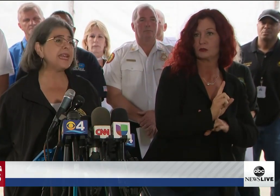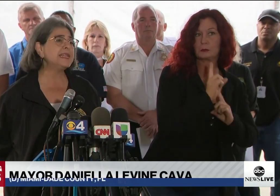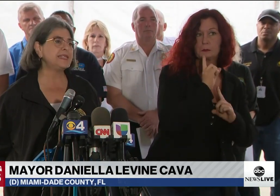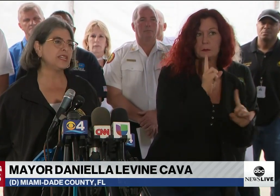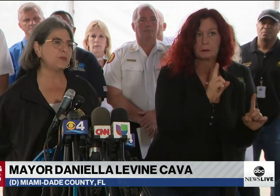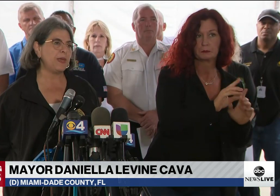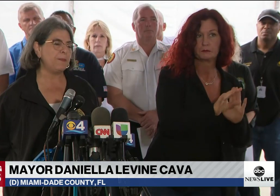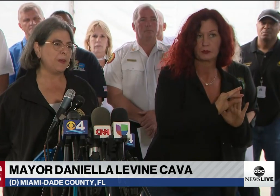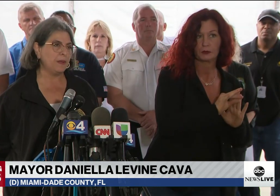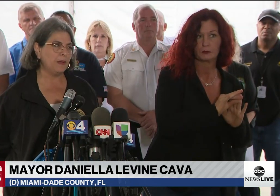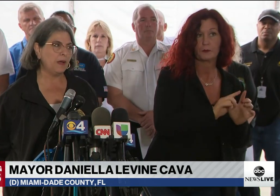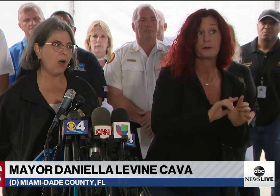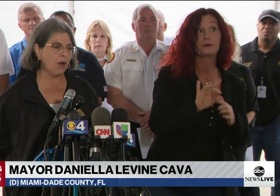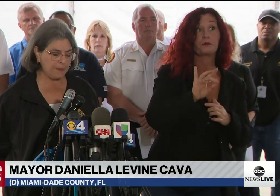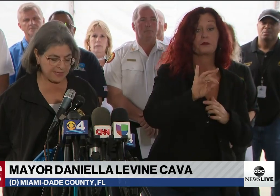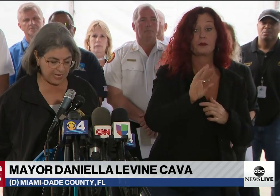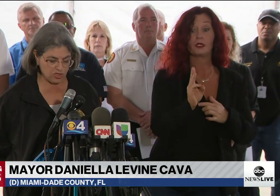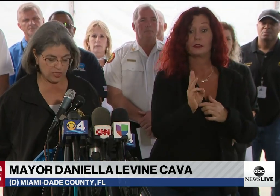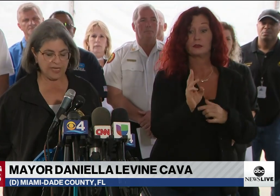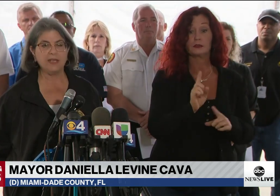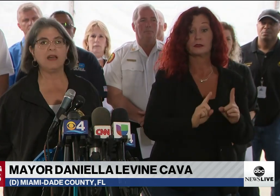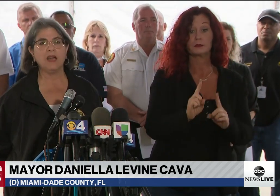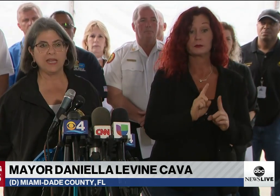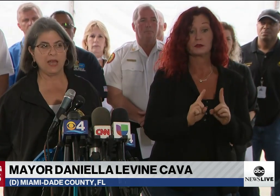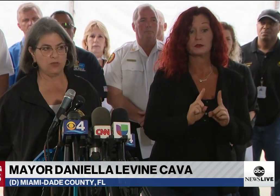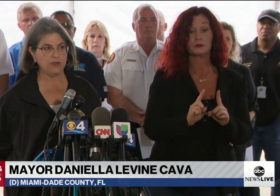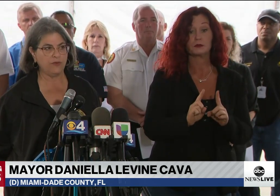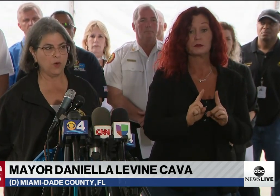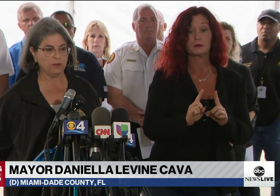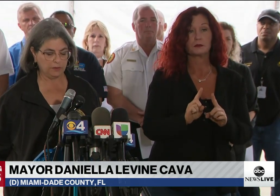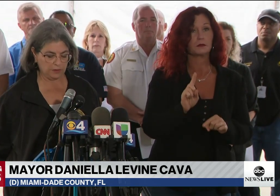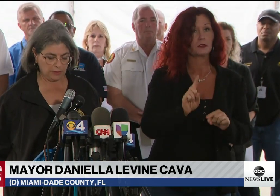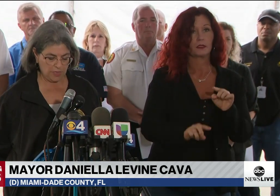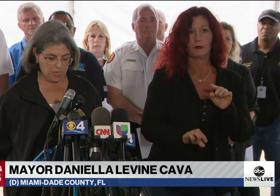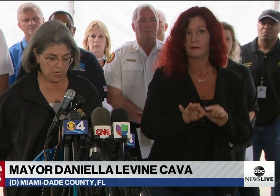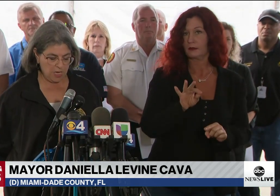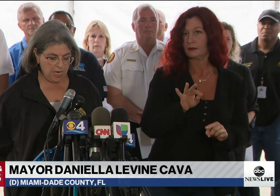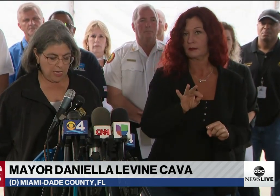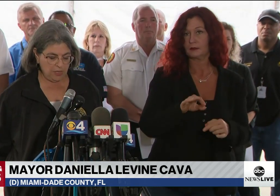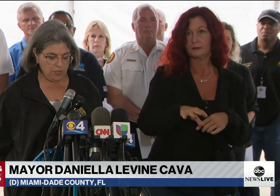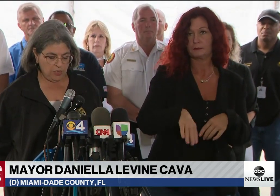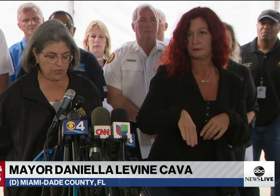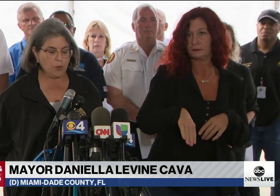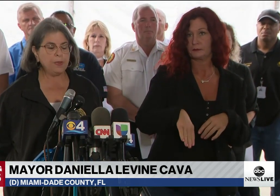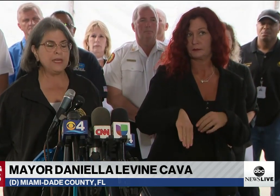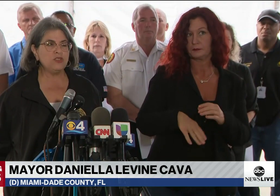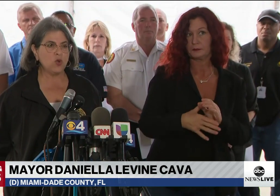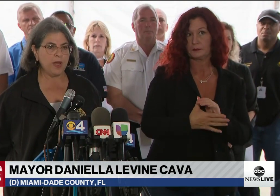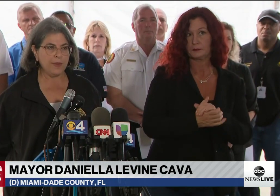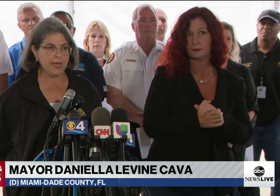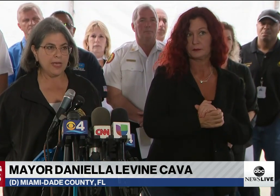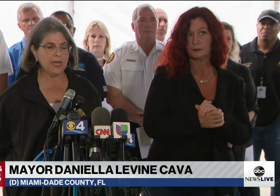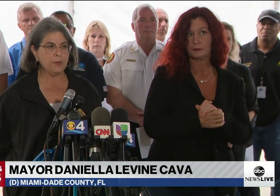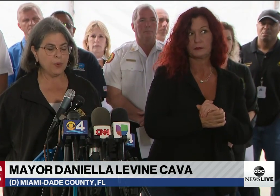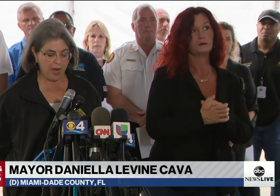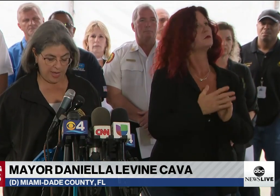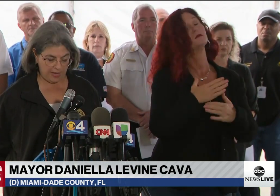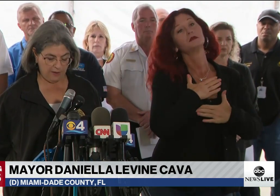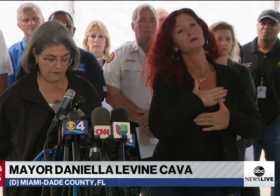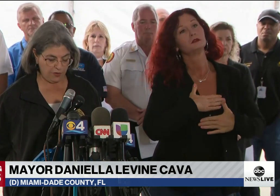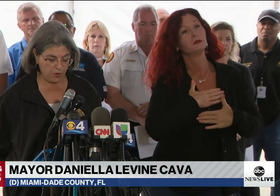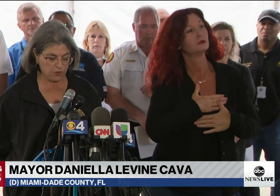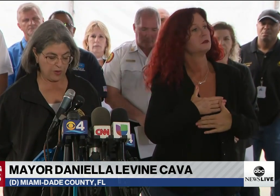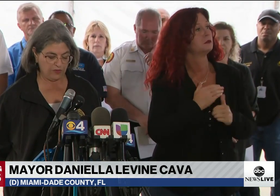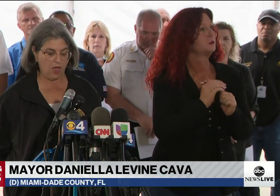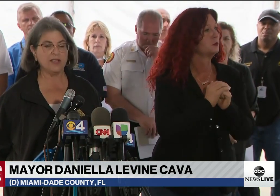and 86 people are potentially unaccounted for. So please join me in